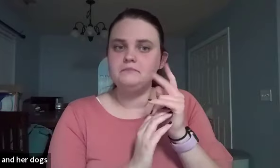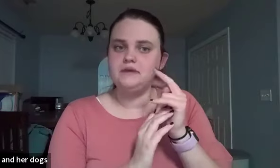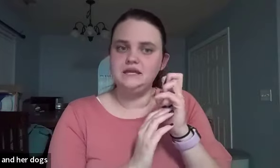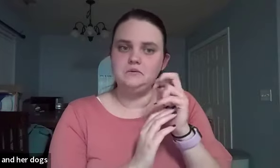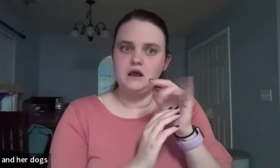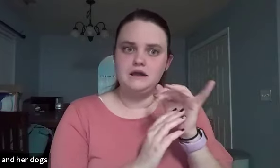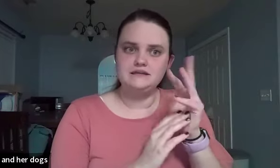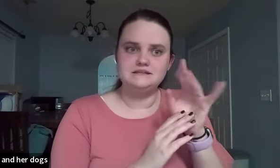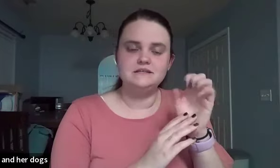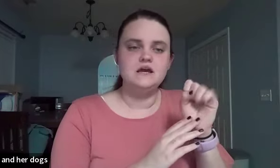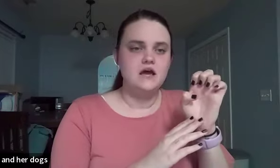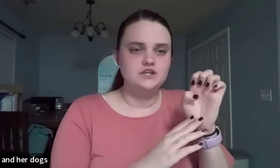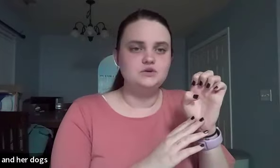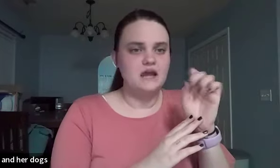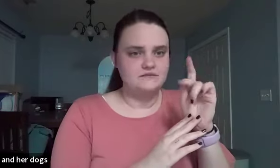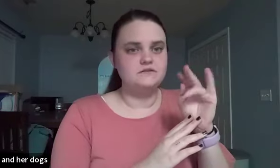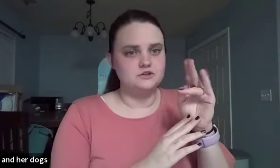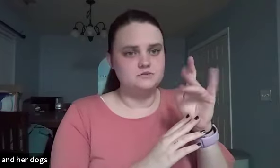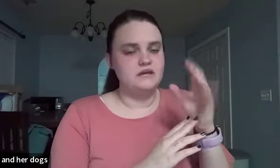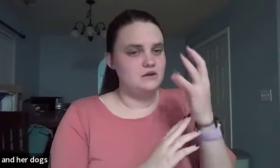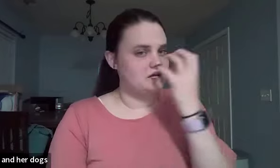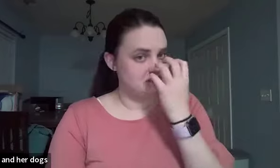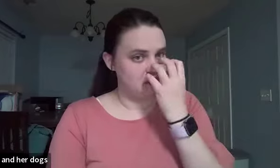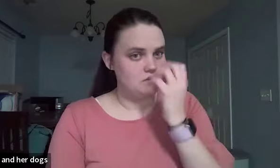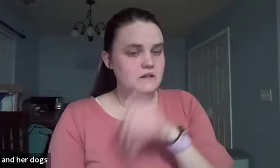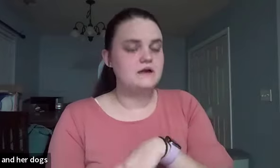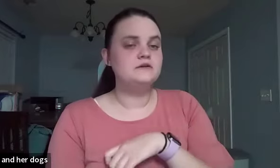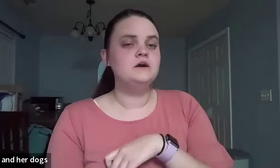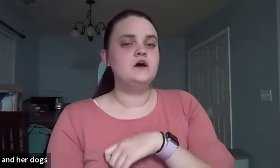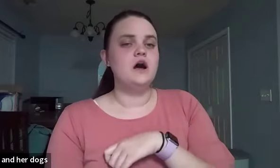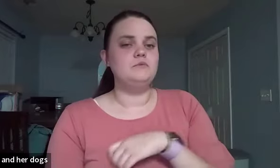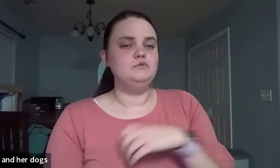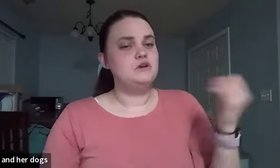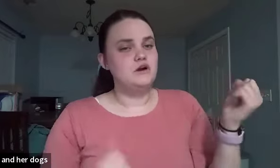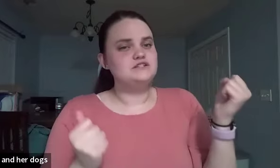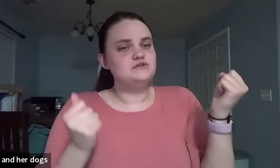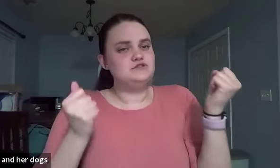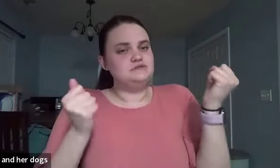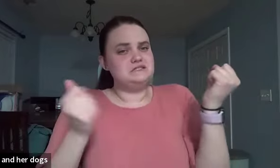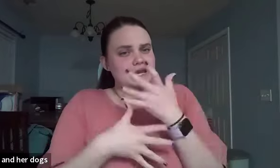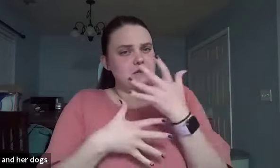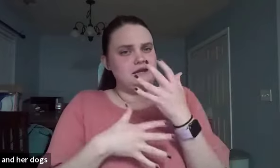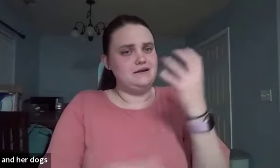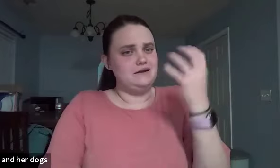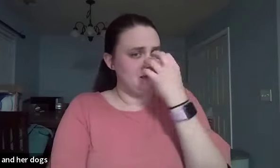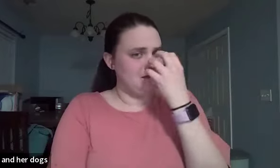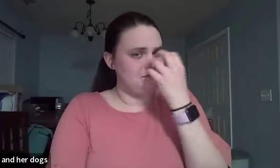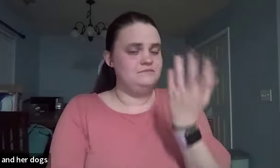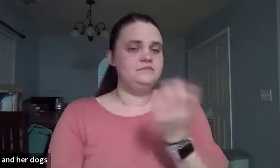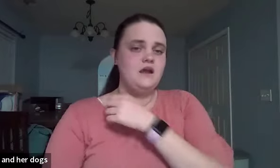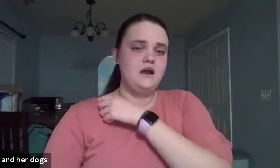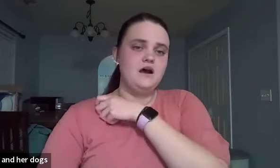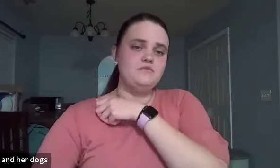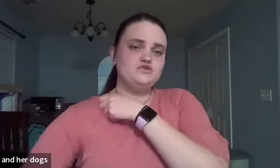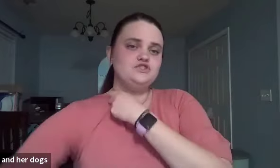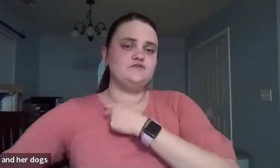about Pennywise, you would have to finger spell Pennywise and then go clown. You can also do scary clown. Those are just